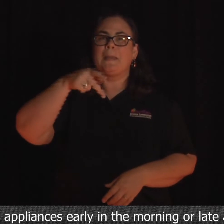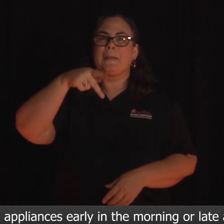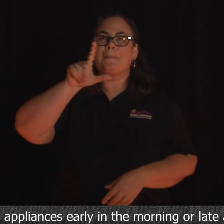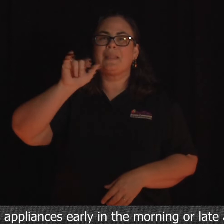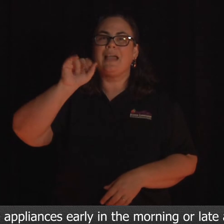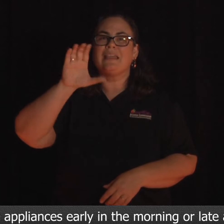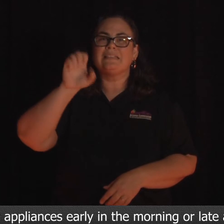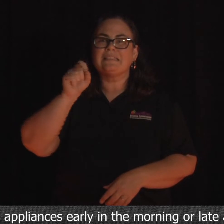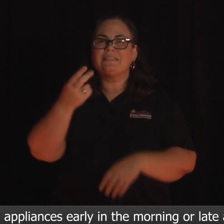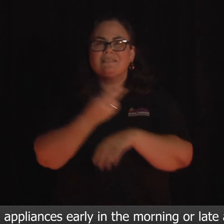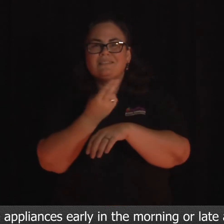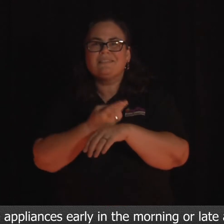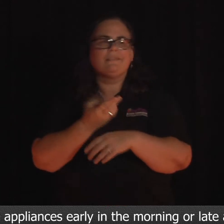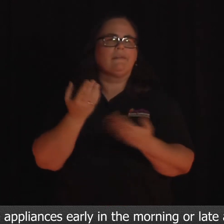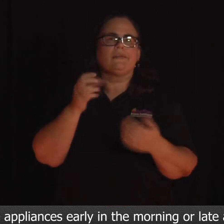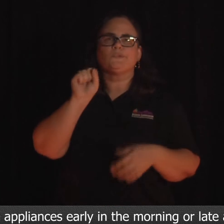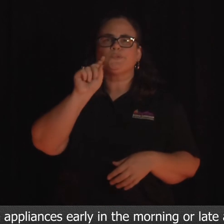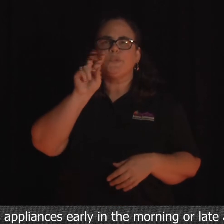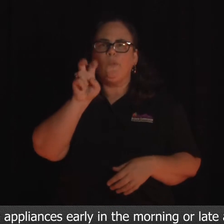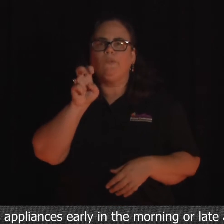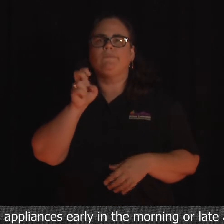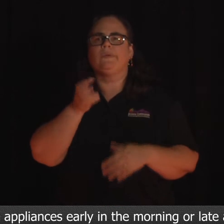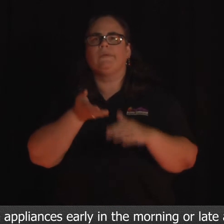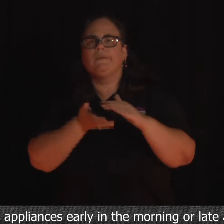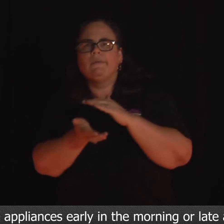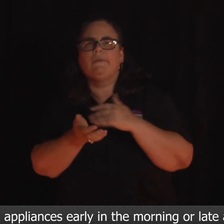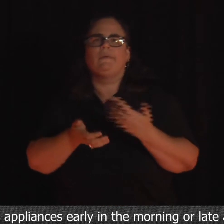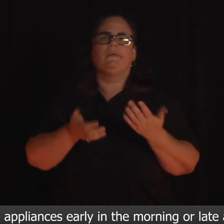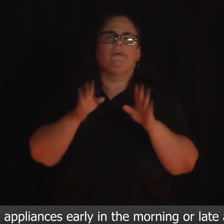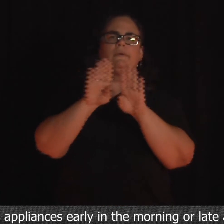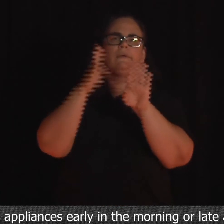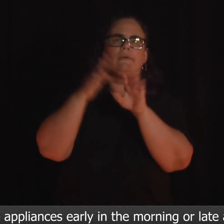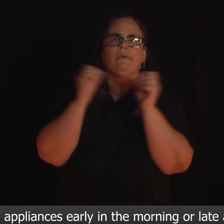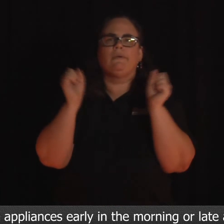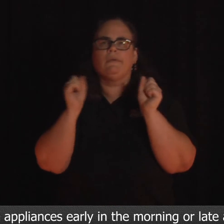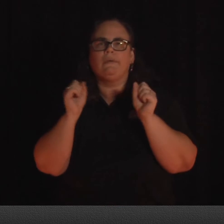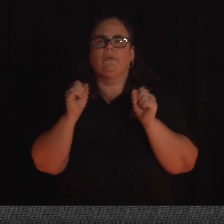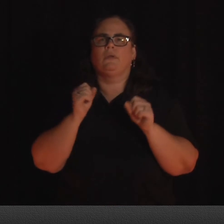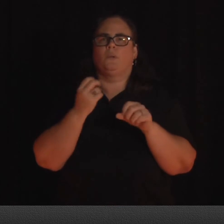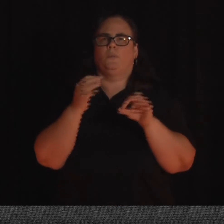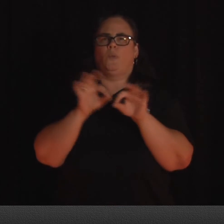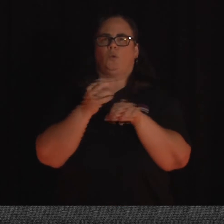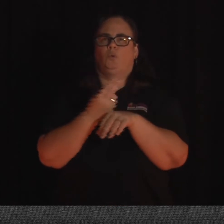Use appliances early in the morning or late at night.